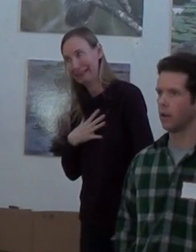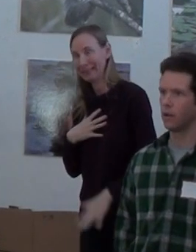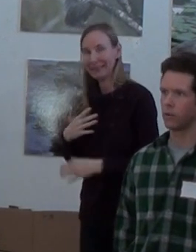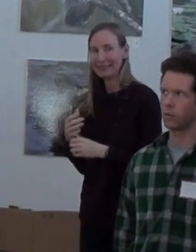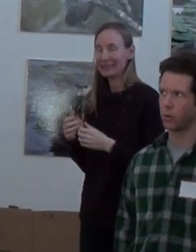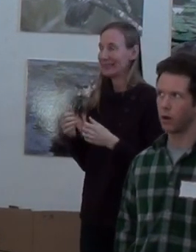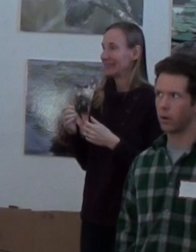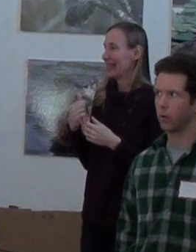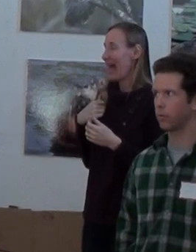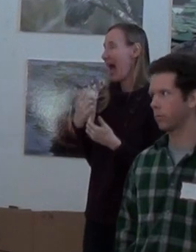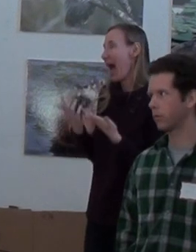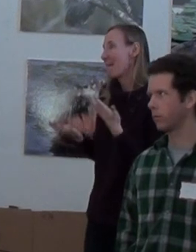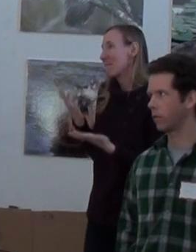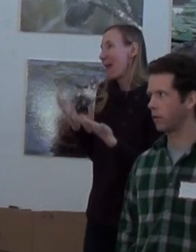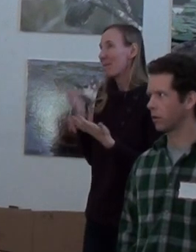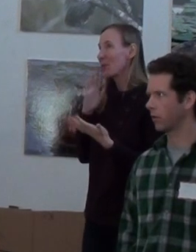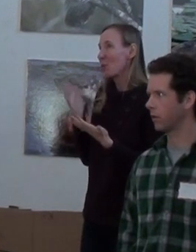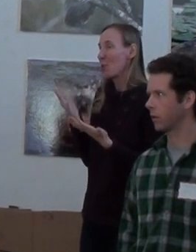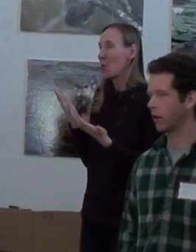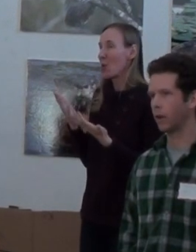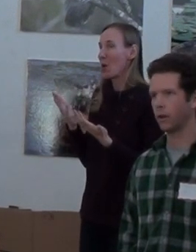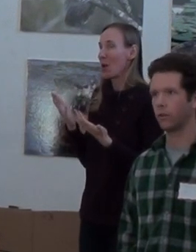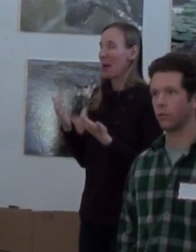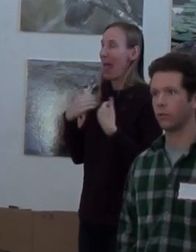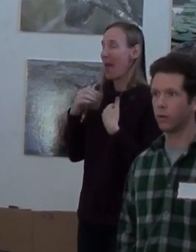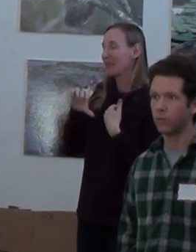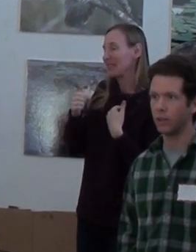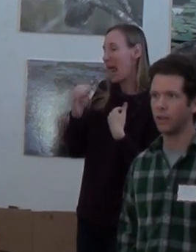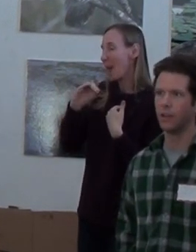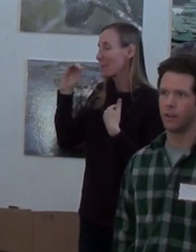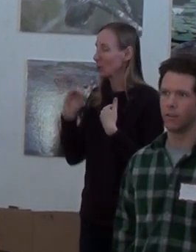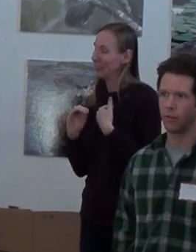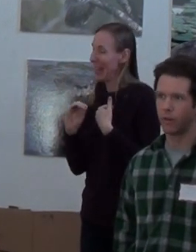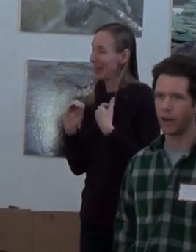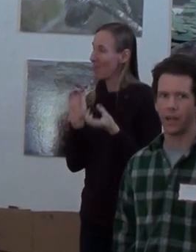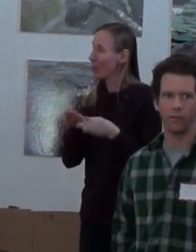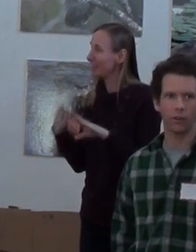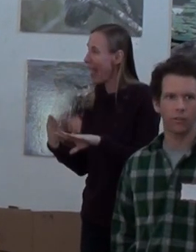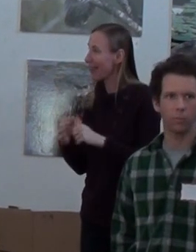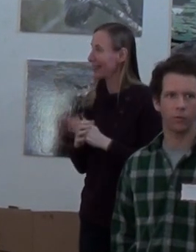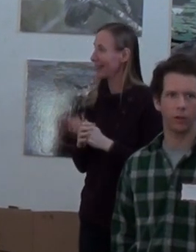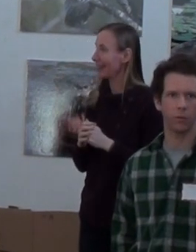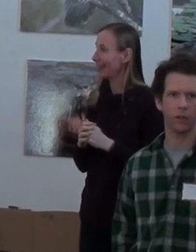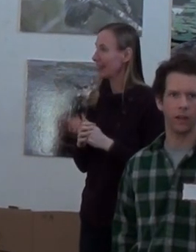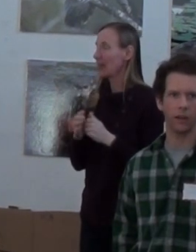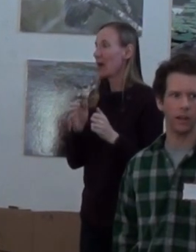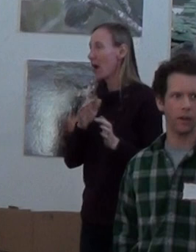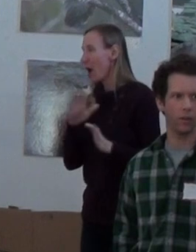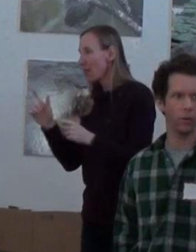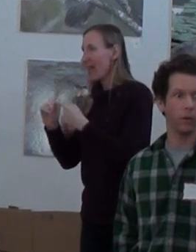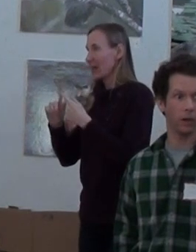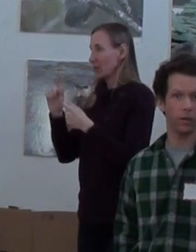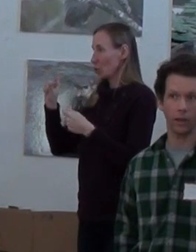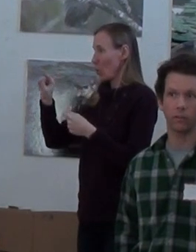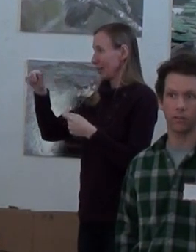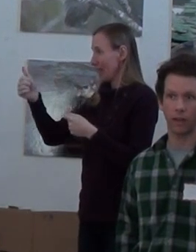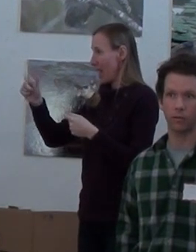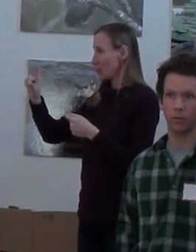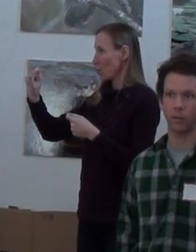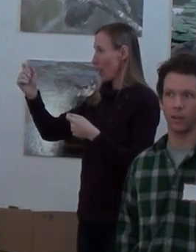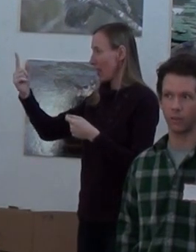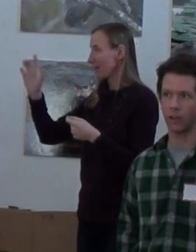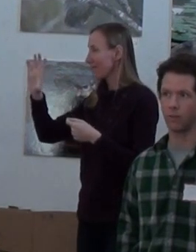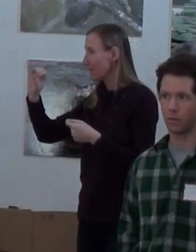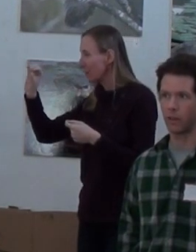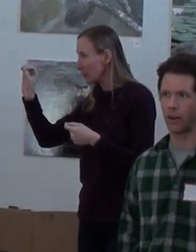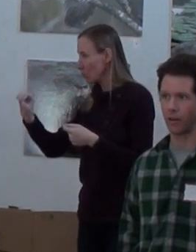10, 12, 15% mortality to 50, 55, 60% mortality. How do you, you know, that's